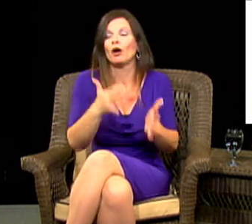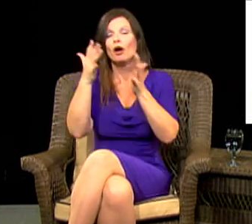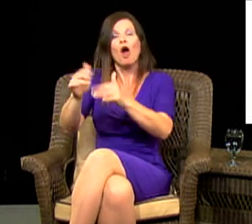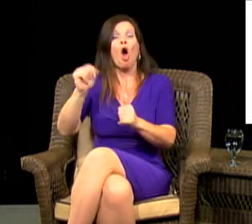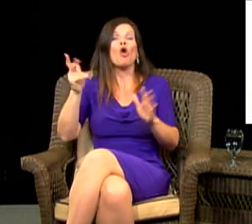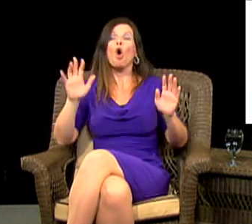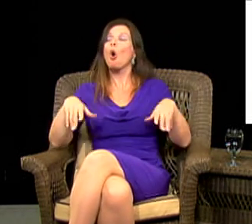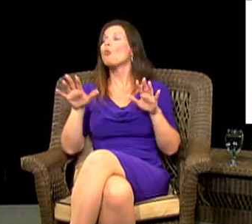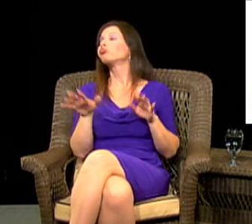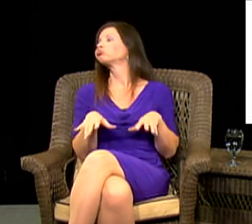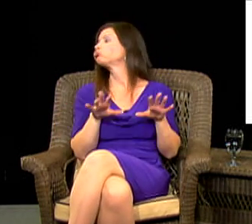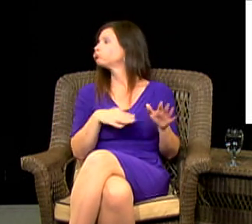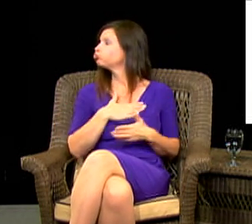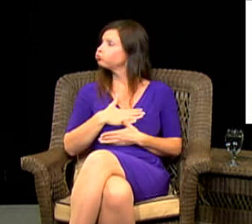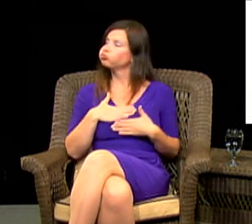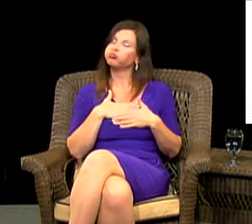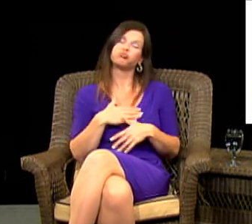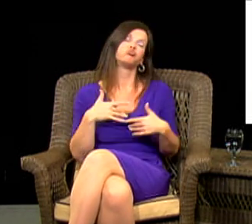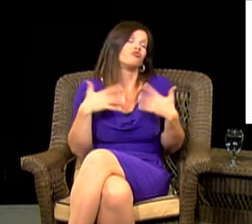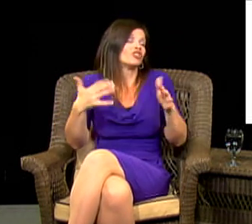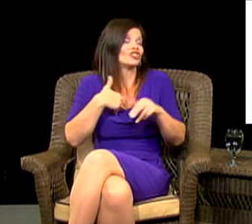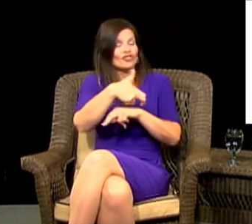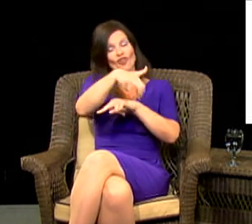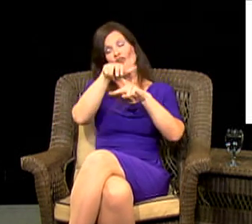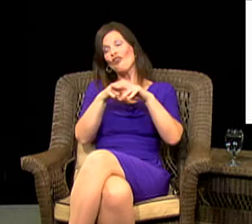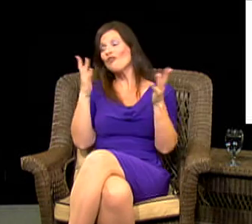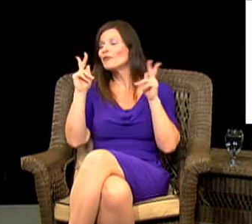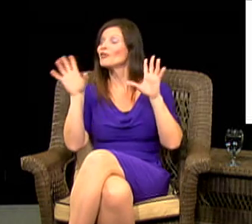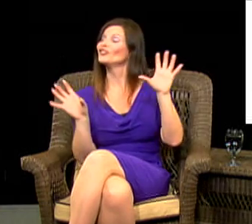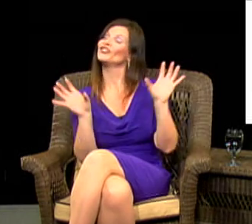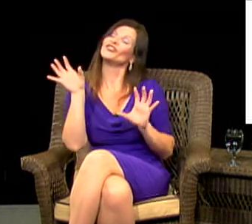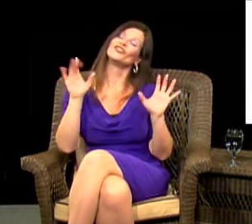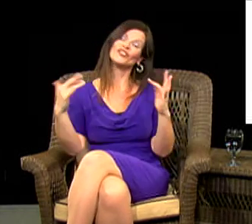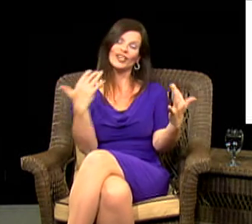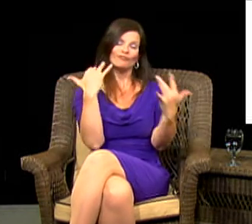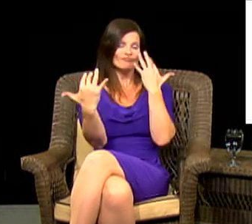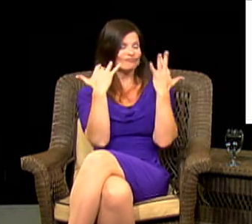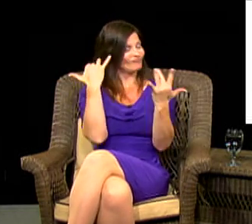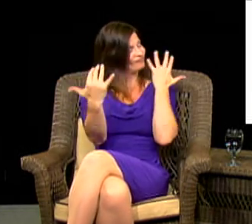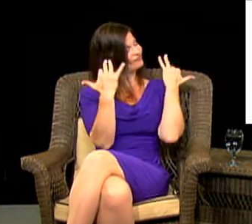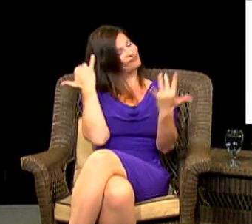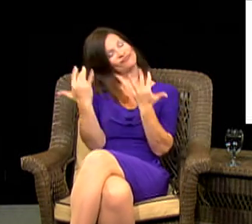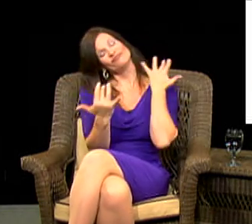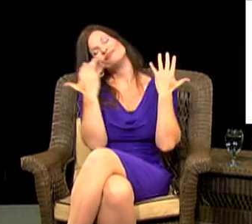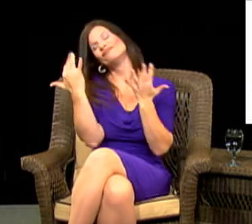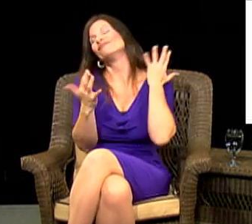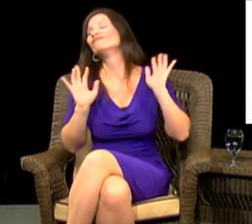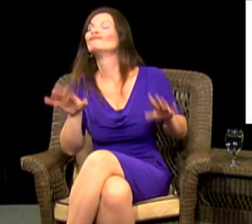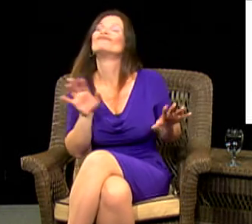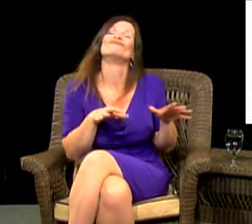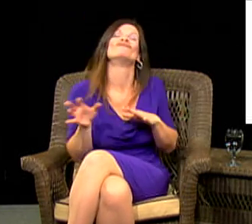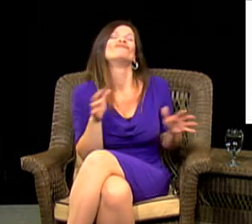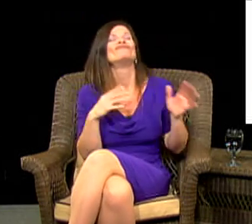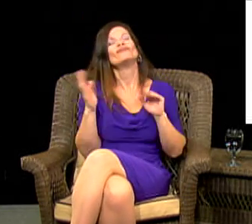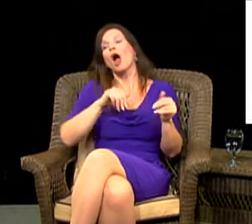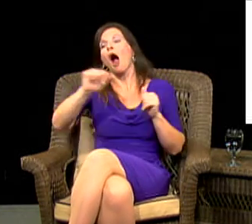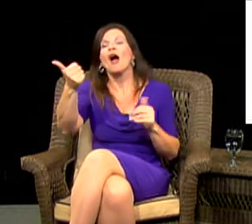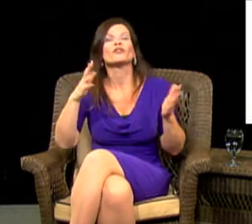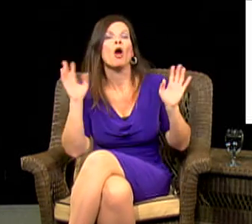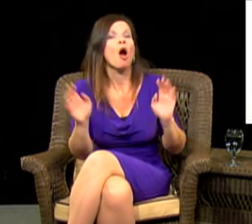about serving themselves. Others just don't feel like they need to get too involved. They just take it easy. They let things slide. They